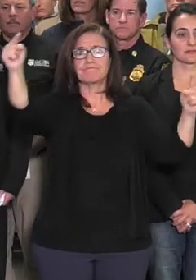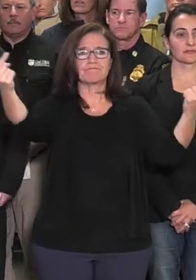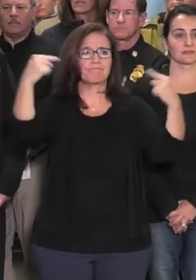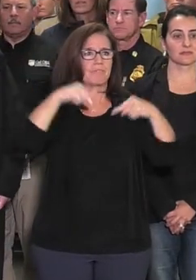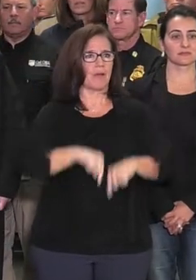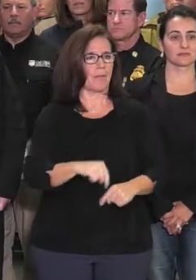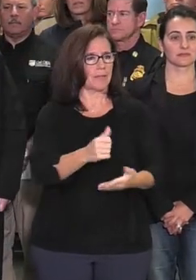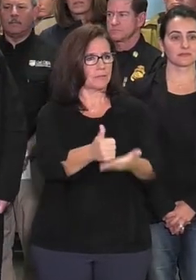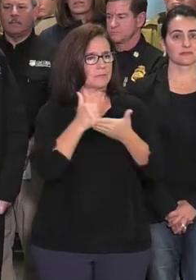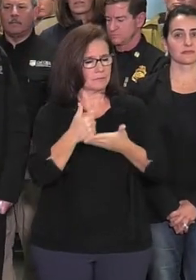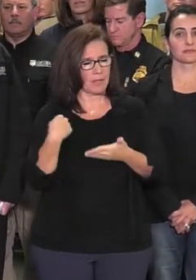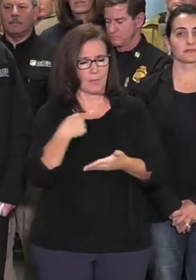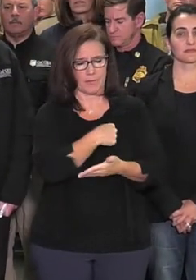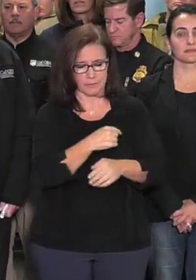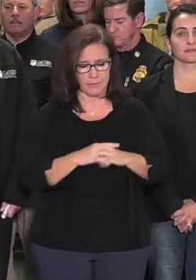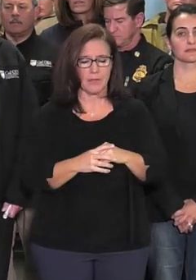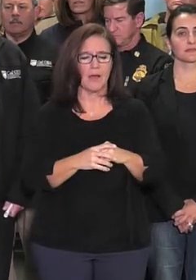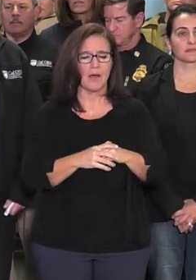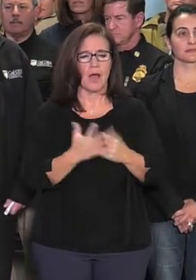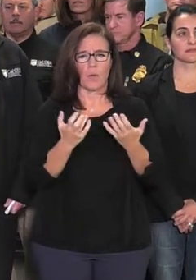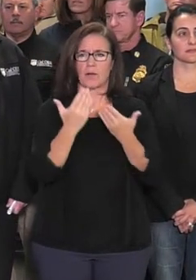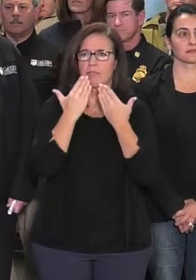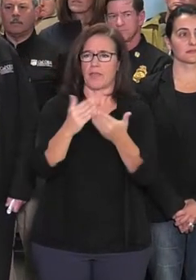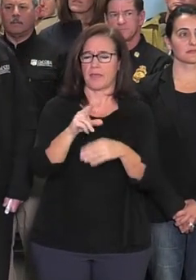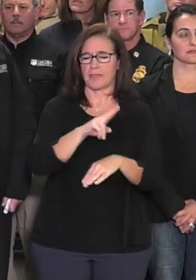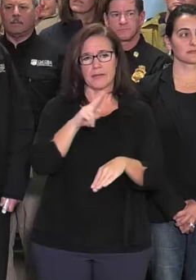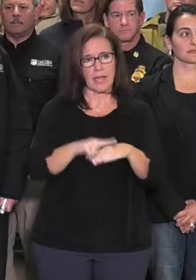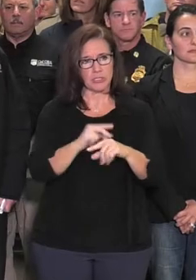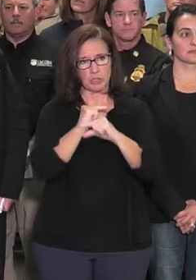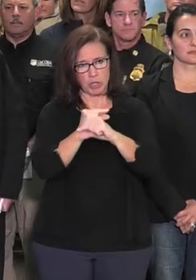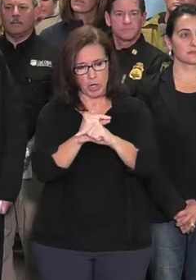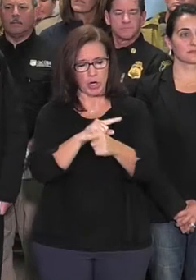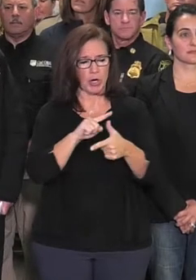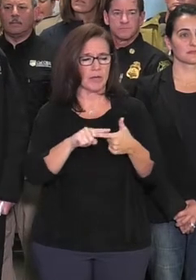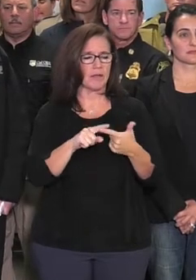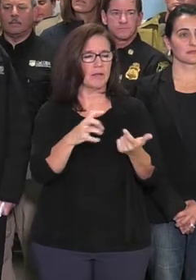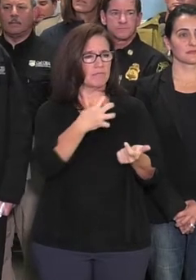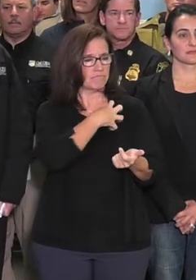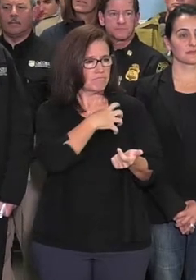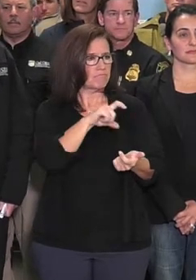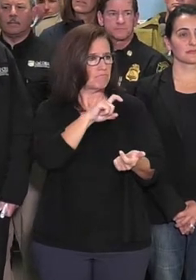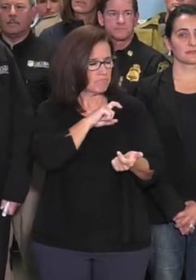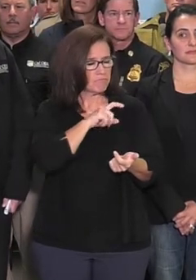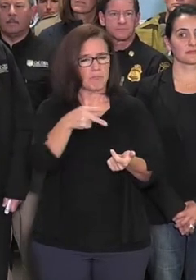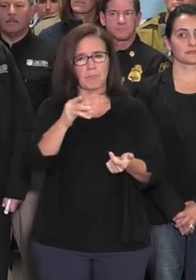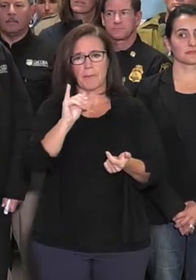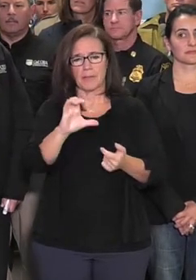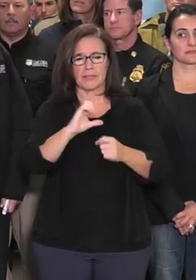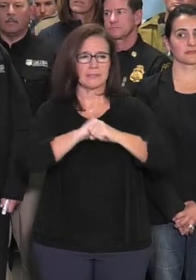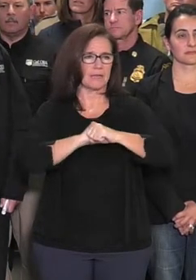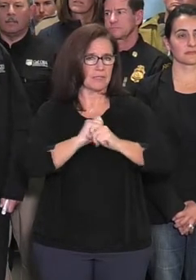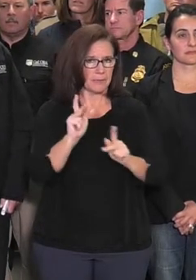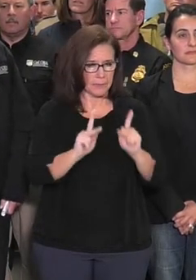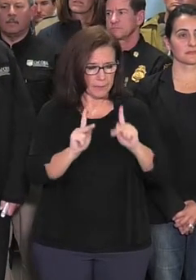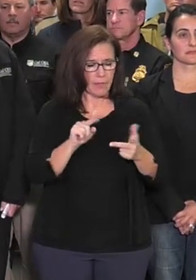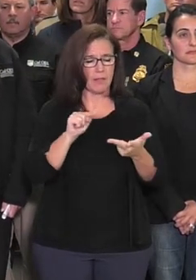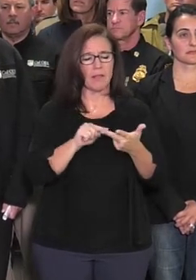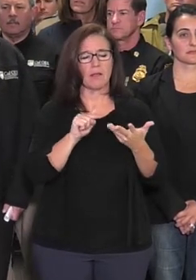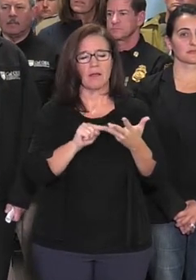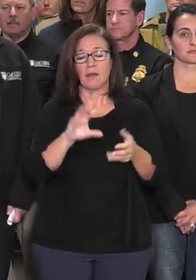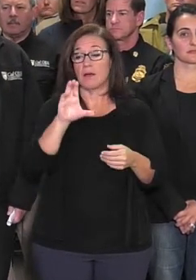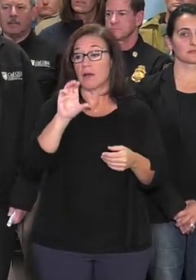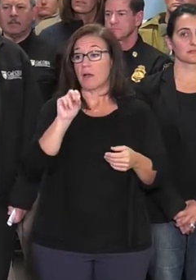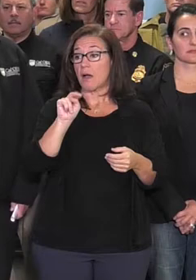job. I want to thank the National Guard, the public safety people that are here, as well as the Conservation Corps and